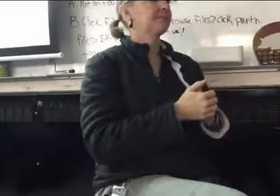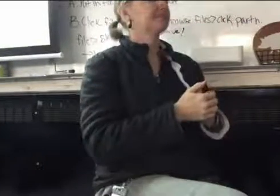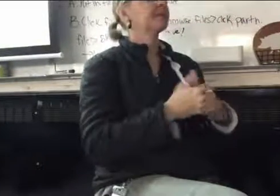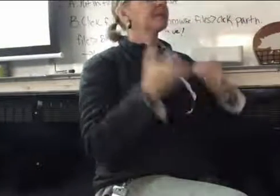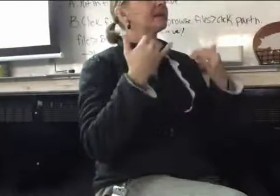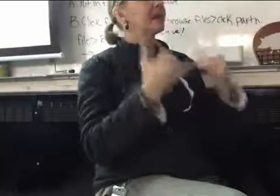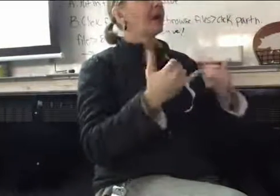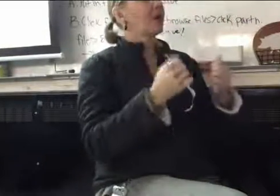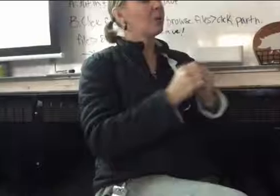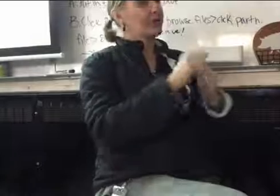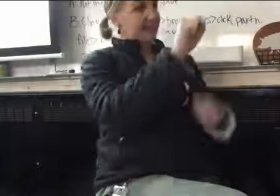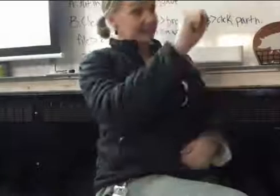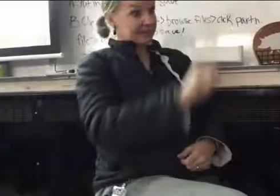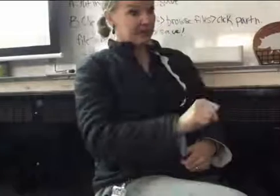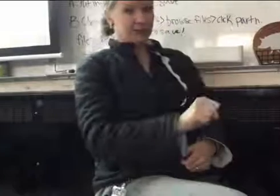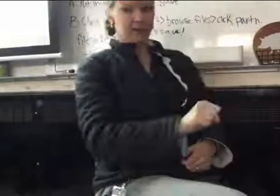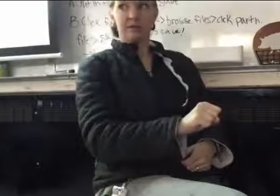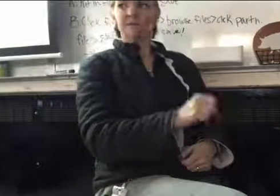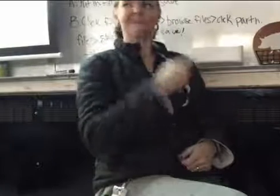the South.